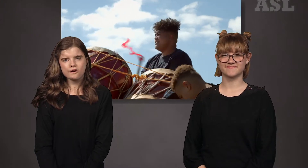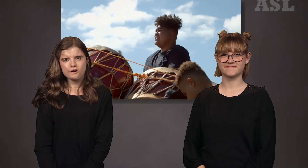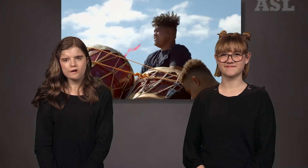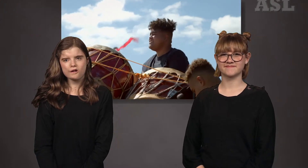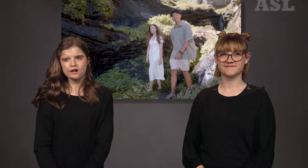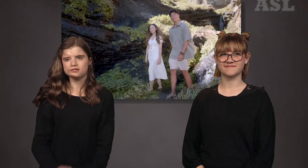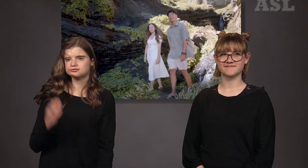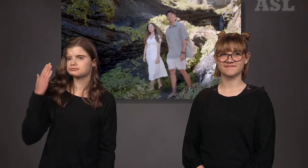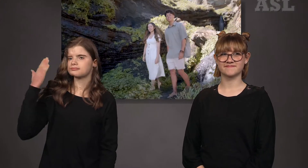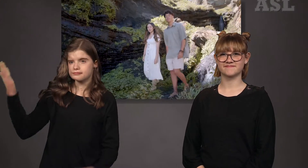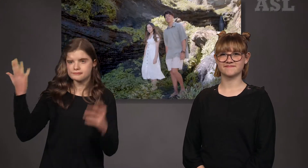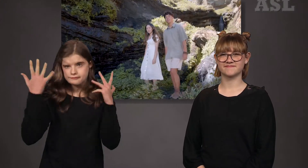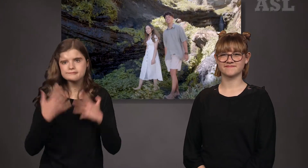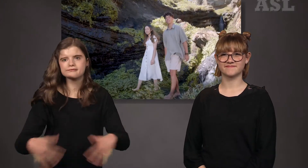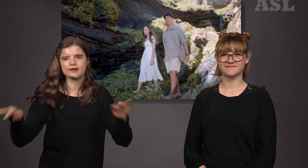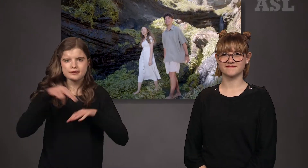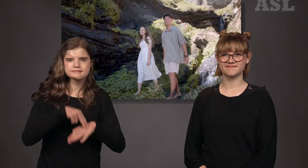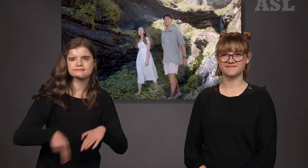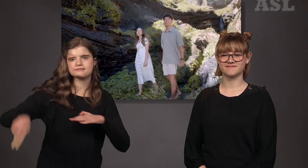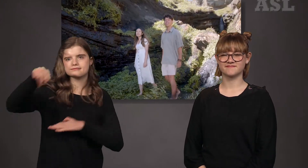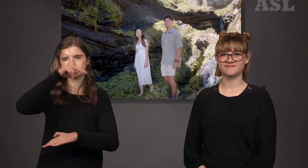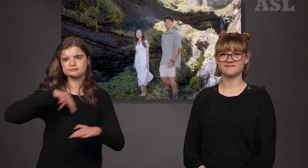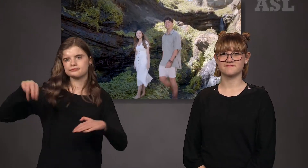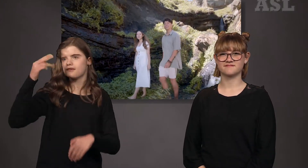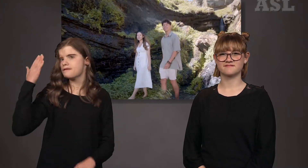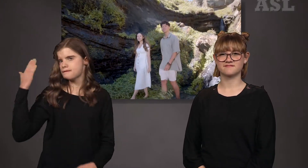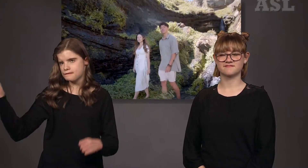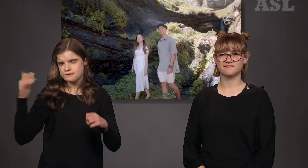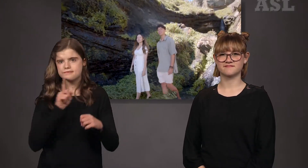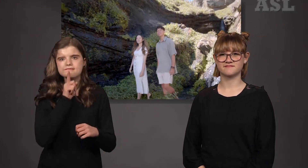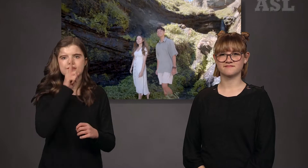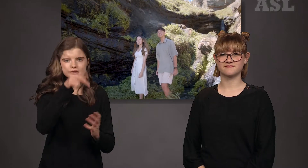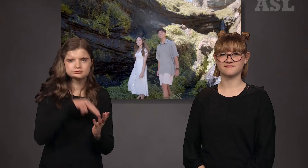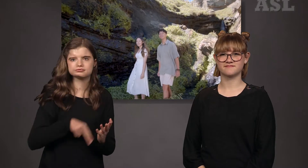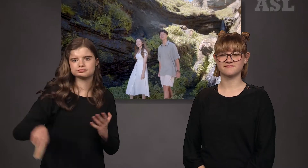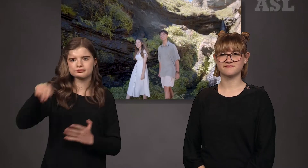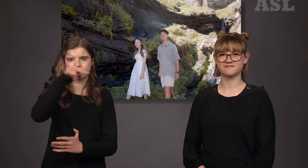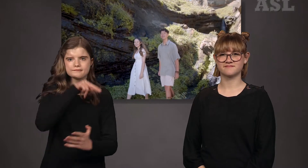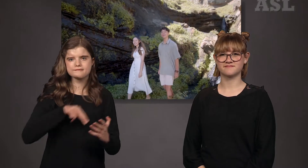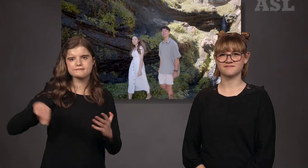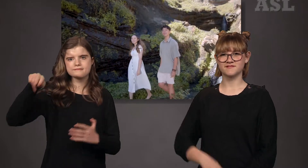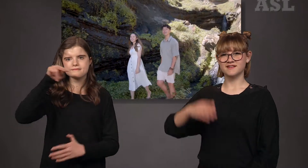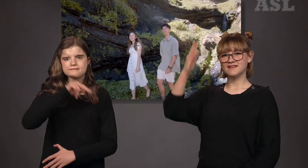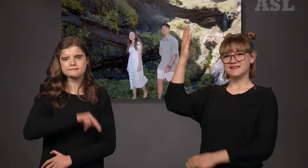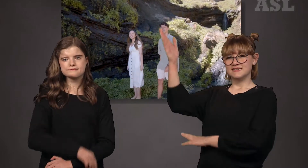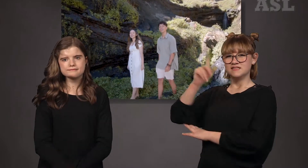He is risen, he is risen